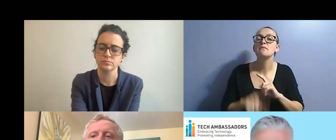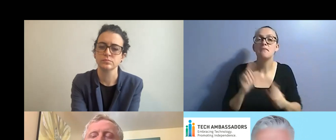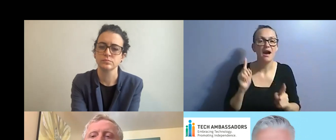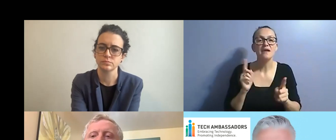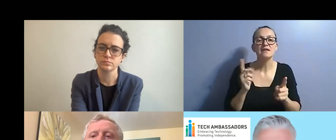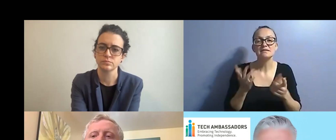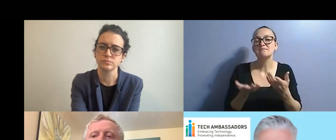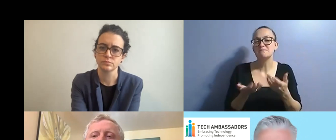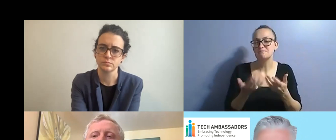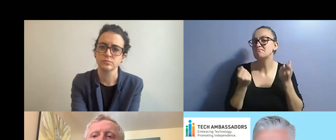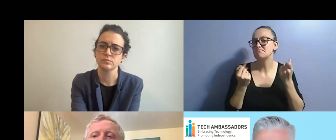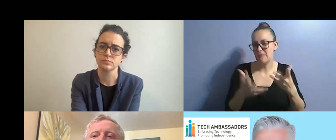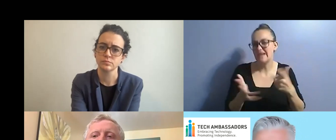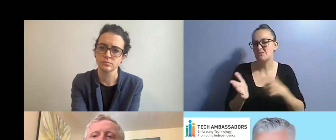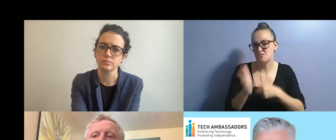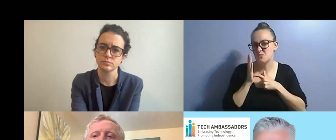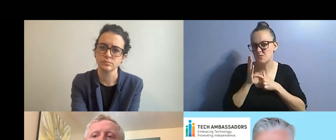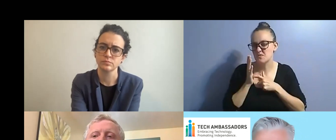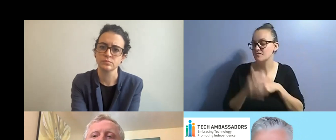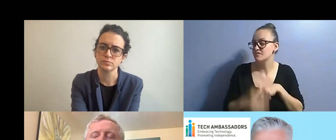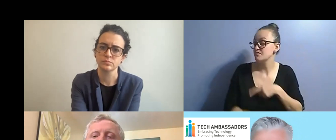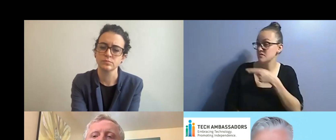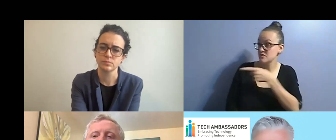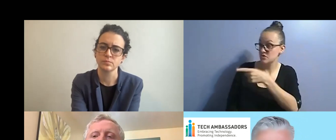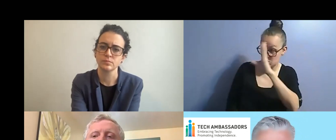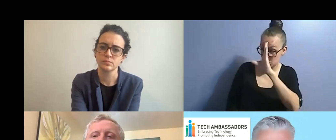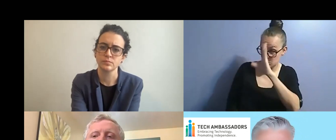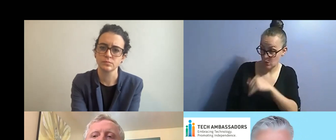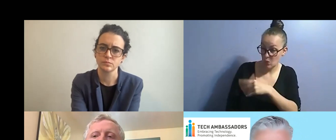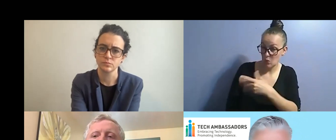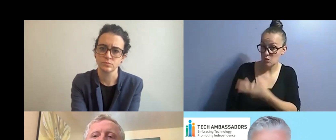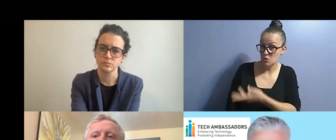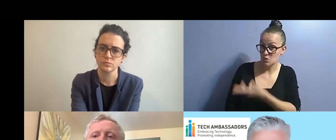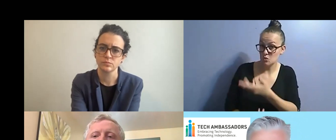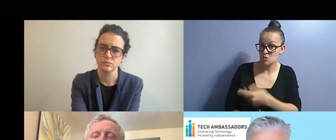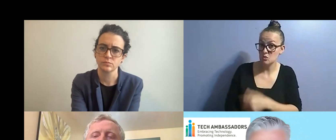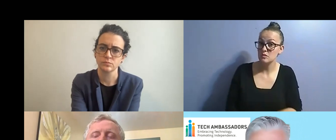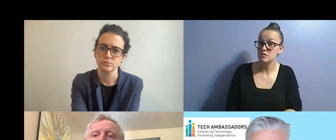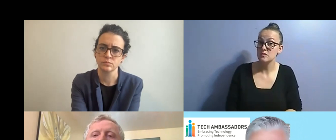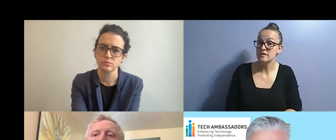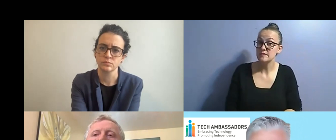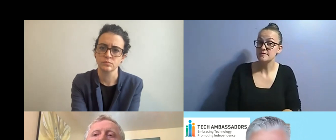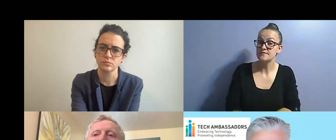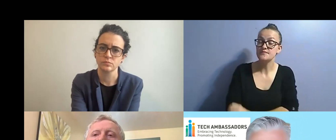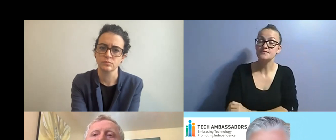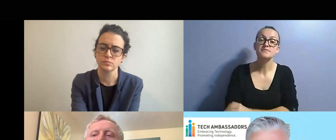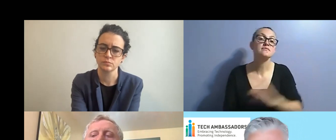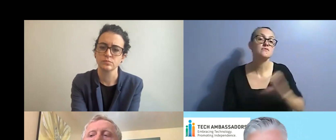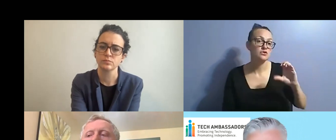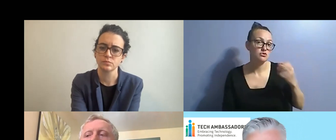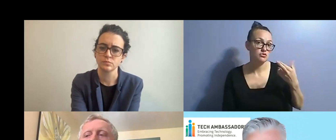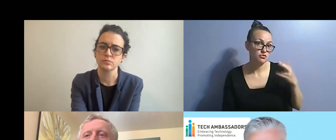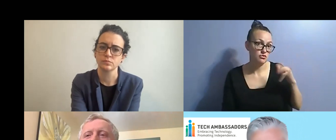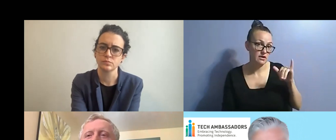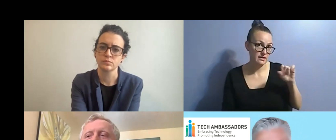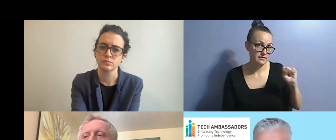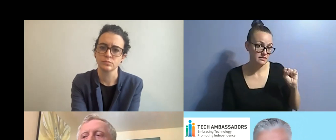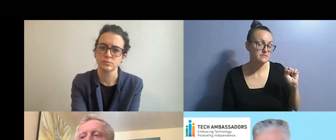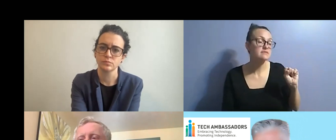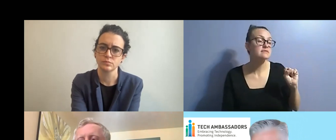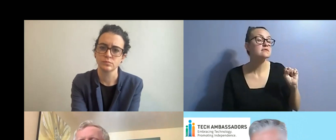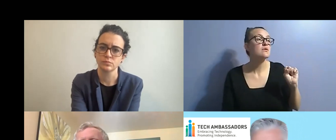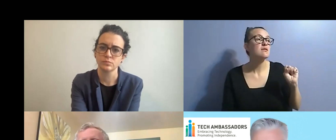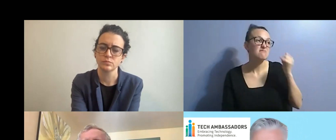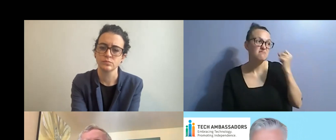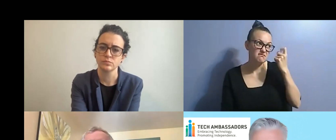don't know if you've got feedback on that. I may have some things I want to add to whatever you want to share, Chris. Well, a lot of